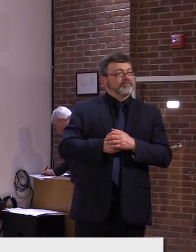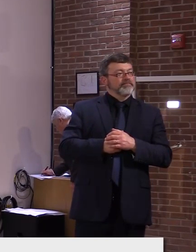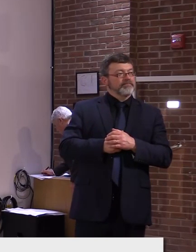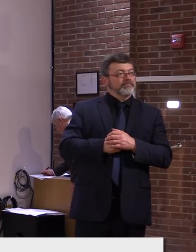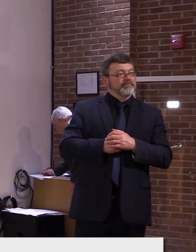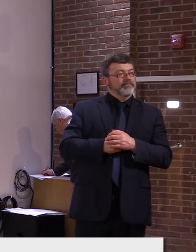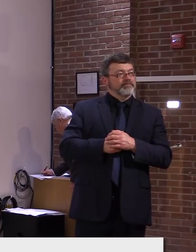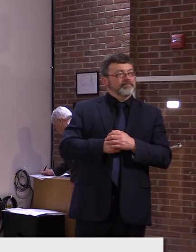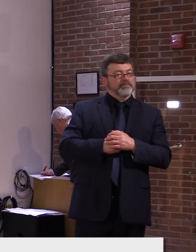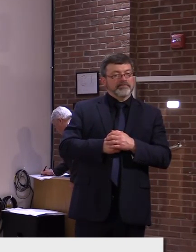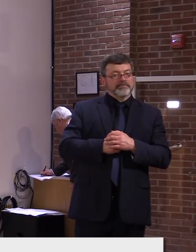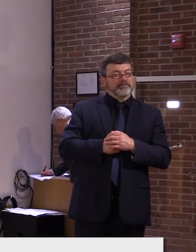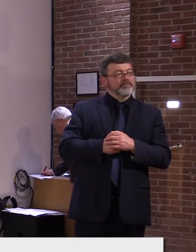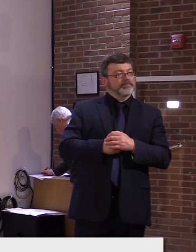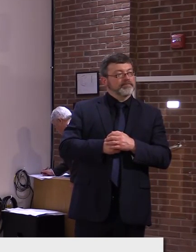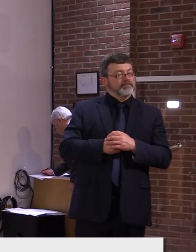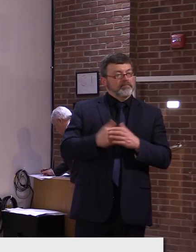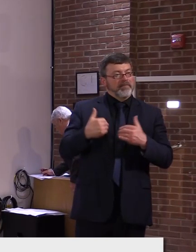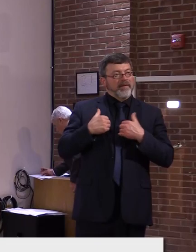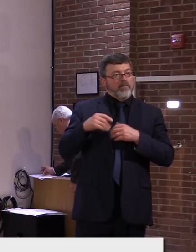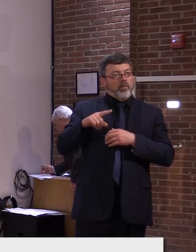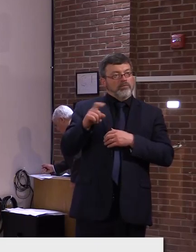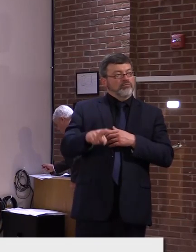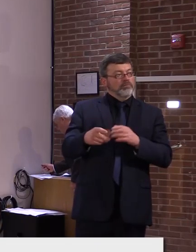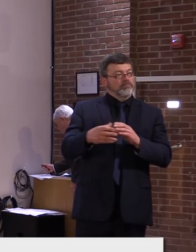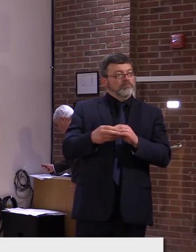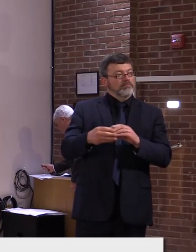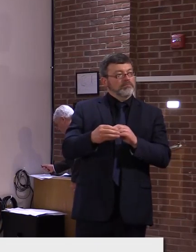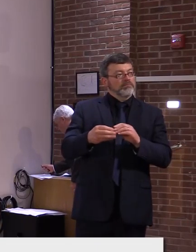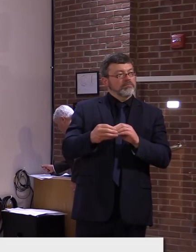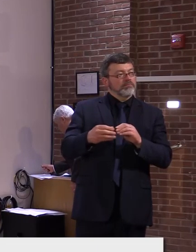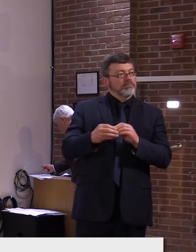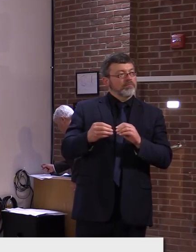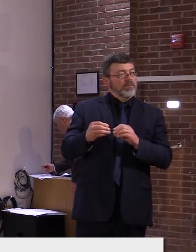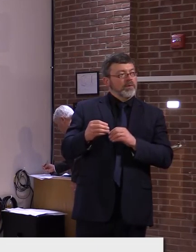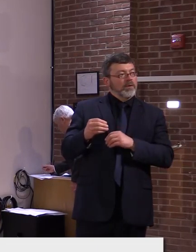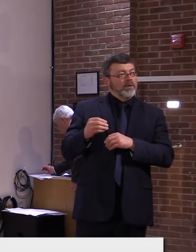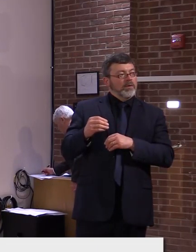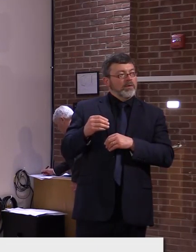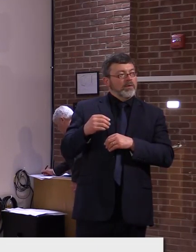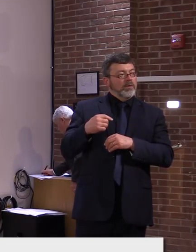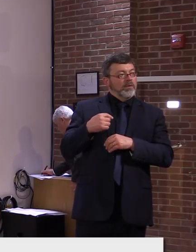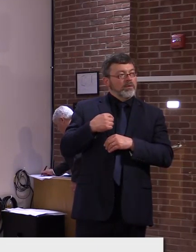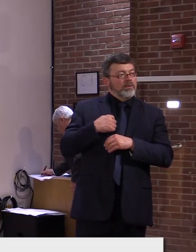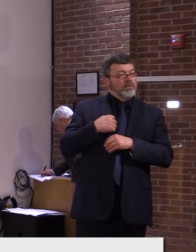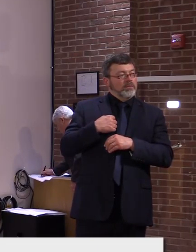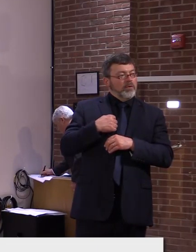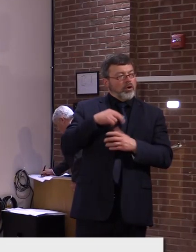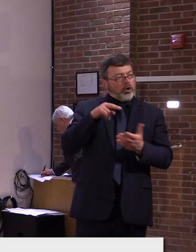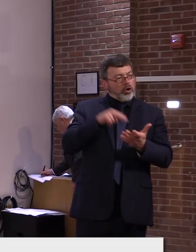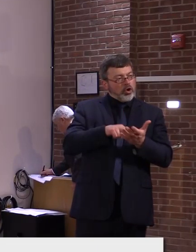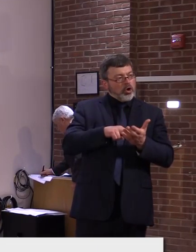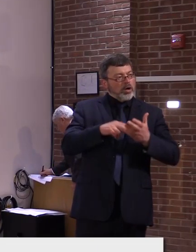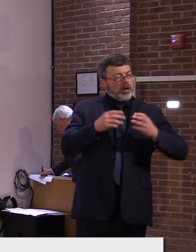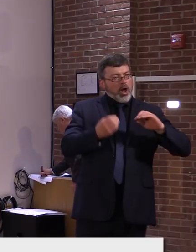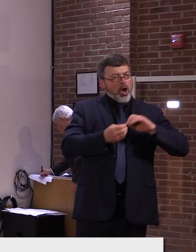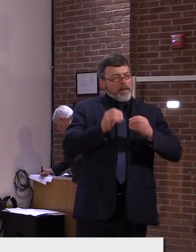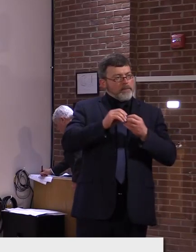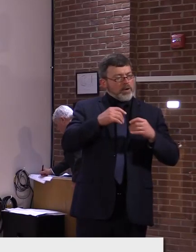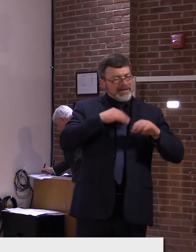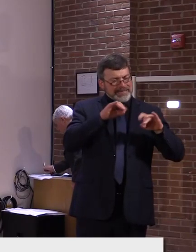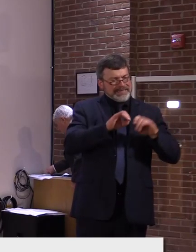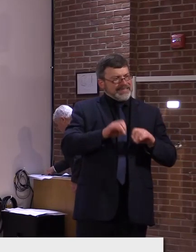Hi. So I did some quick calculations, and it would be great if someone could confirm this, but at 80% of the